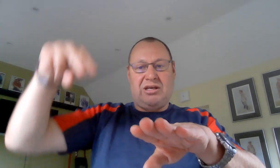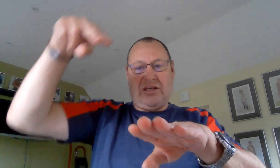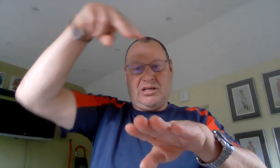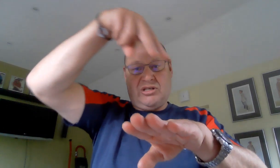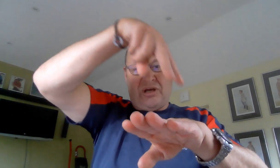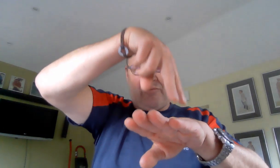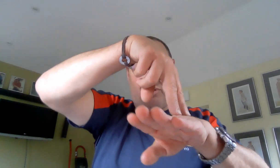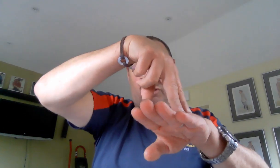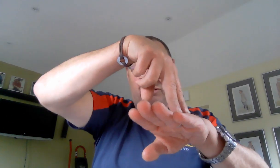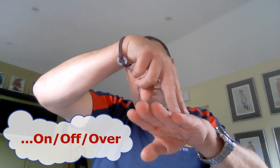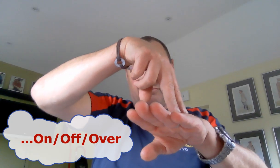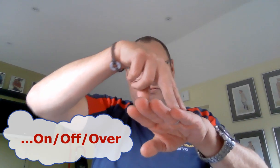Jump on.